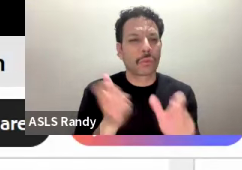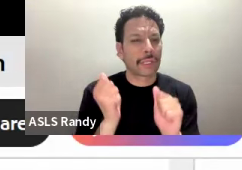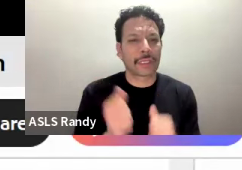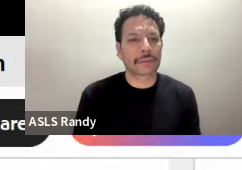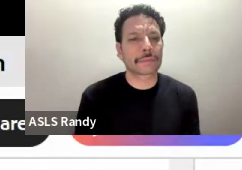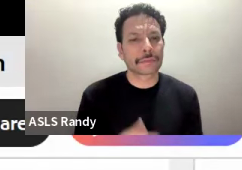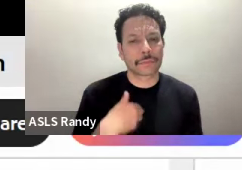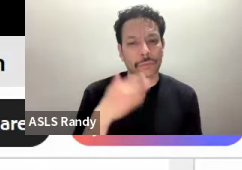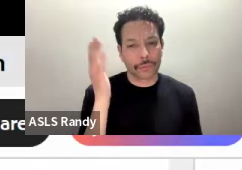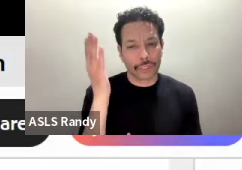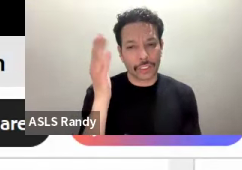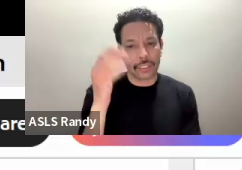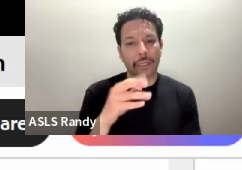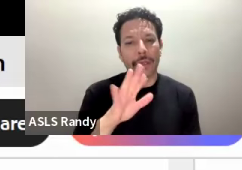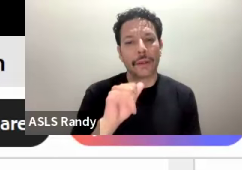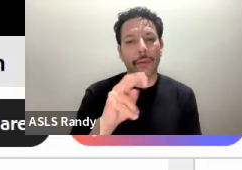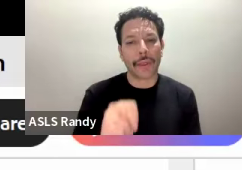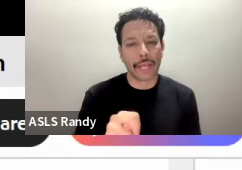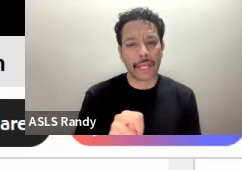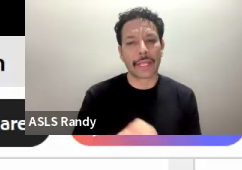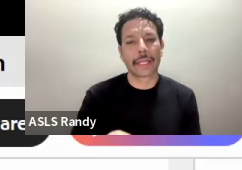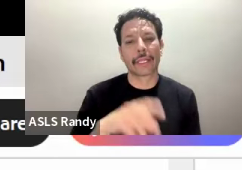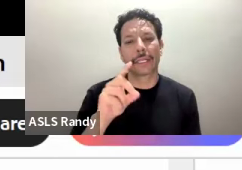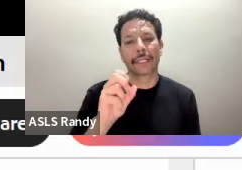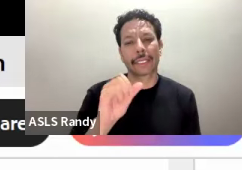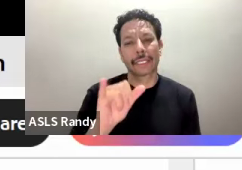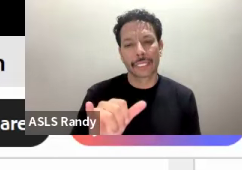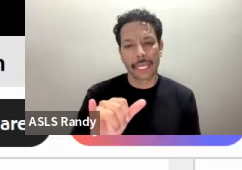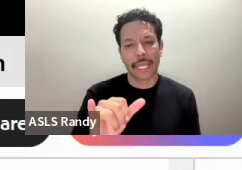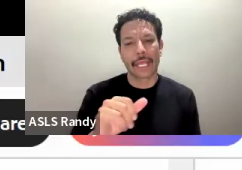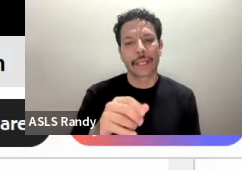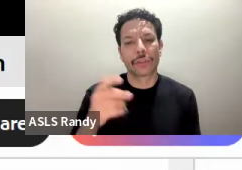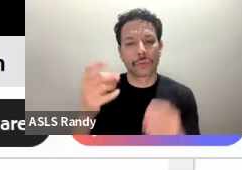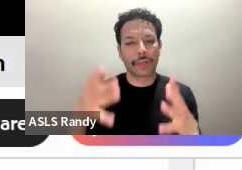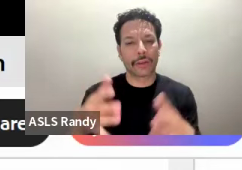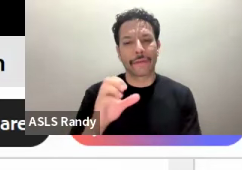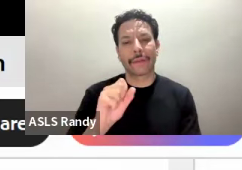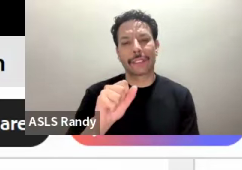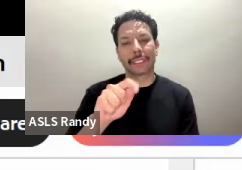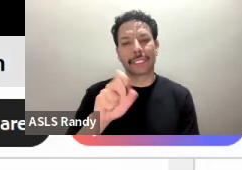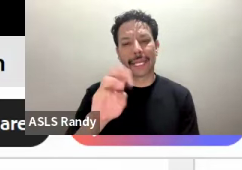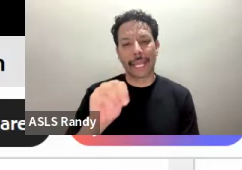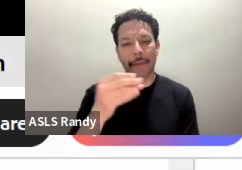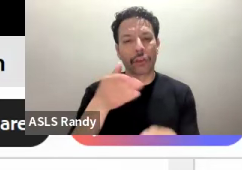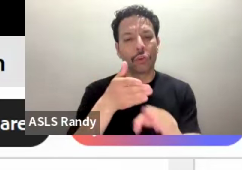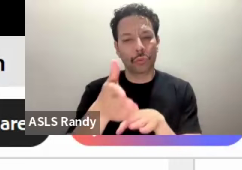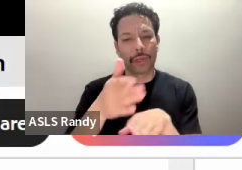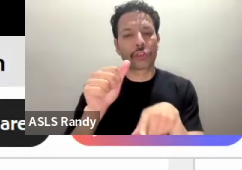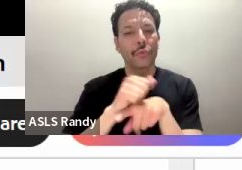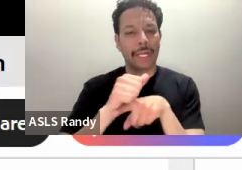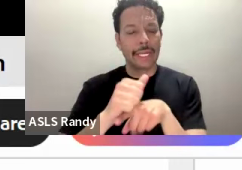had a presentation by Brian Day, Director of the STEM and Career Training Education